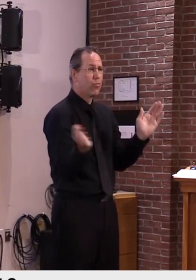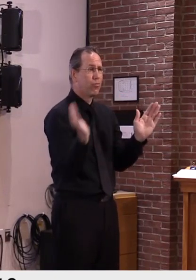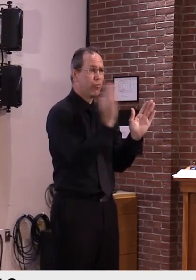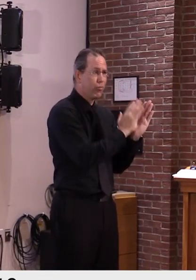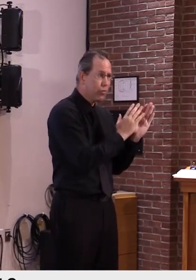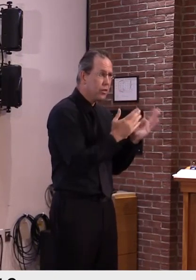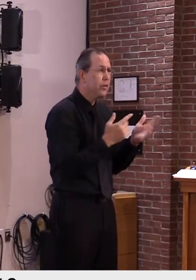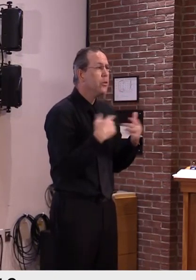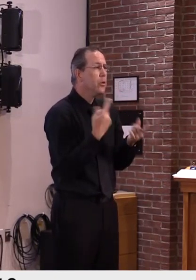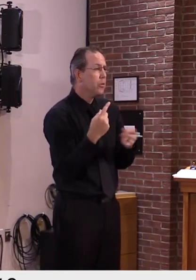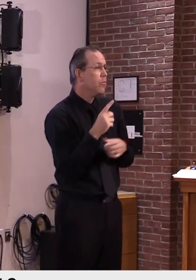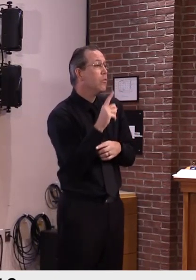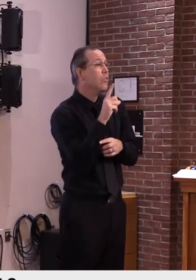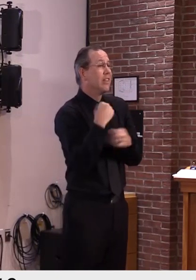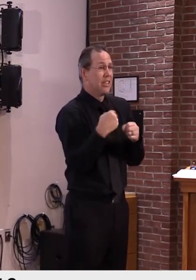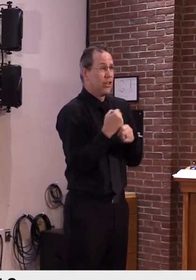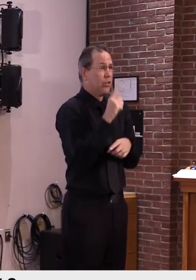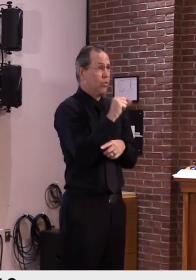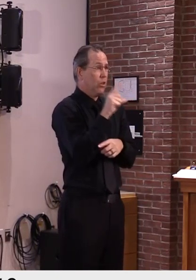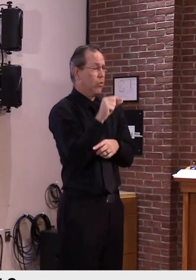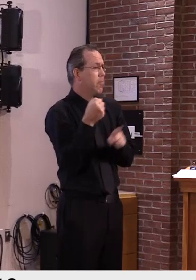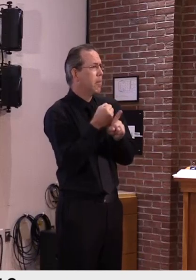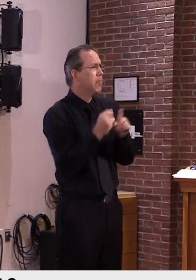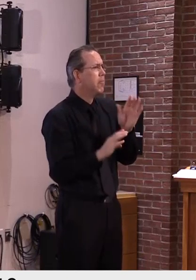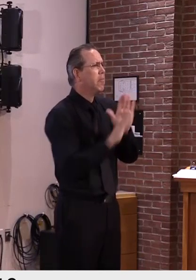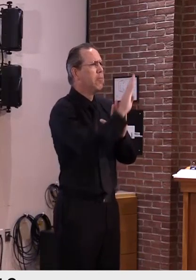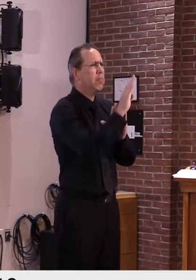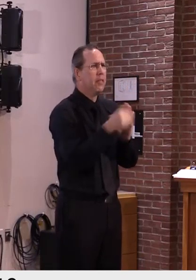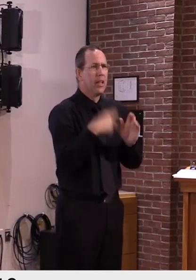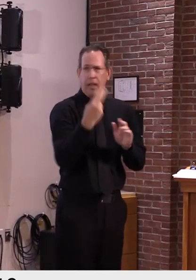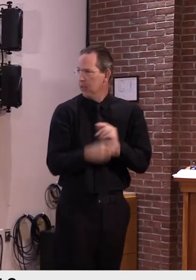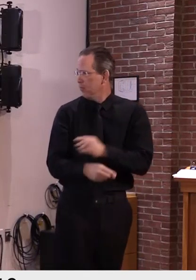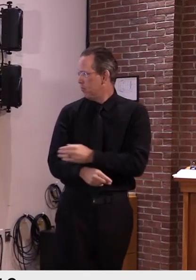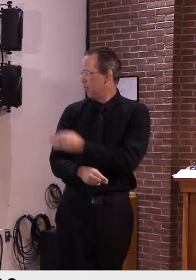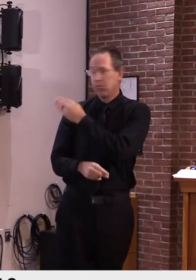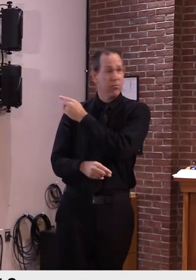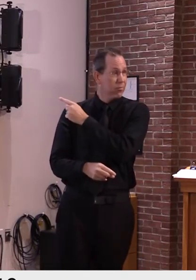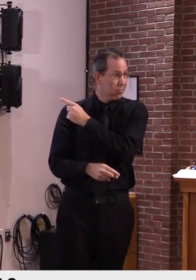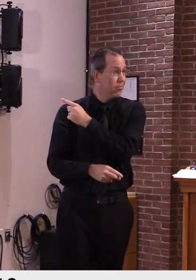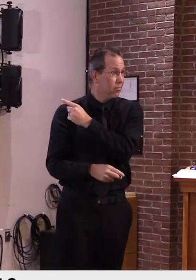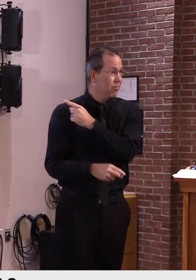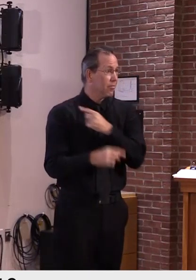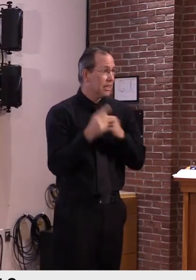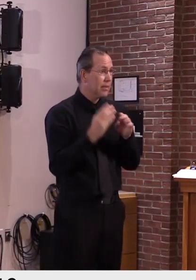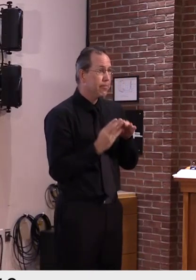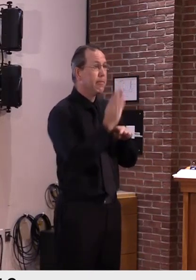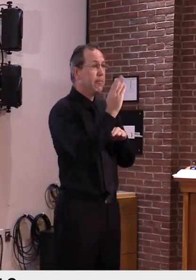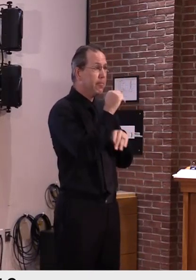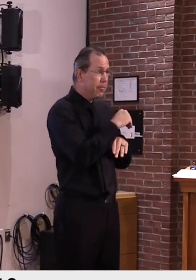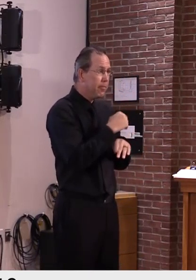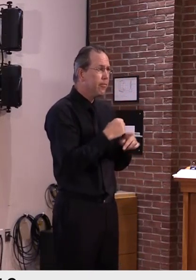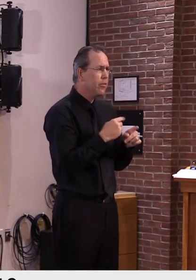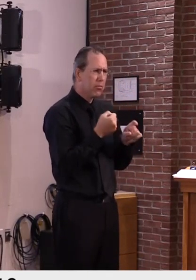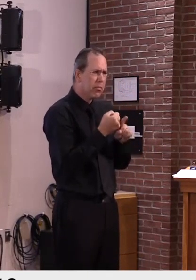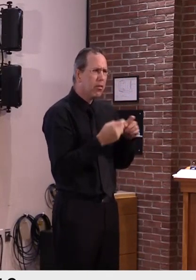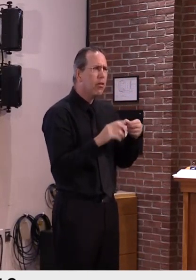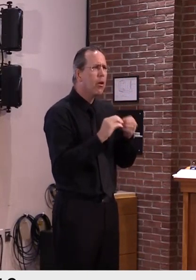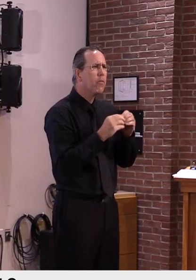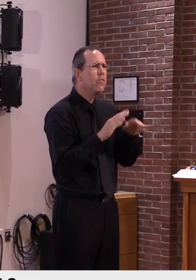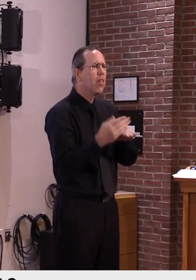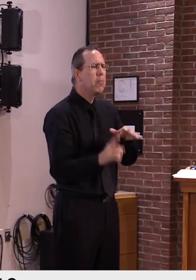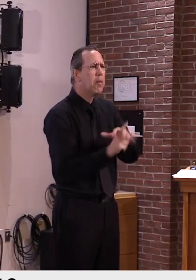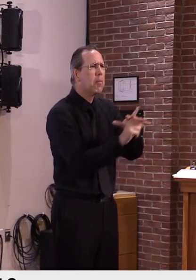2020, you see that there is a dramatic increase in 2020. Again, really just shocking when you look at those numbers and